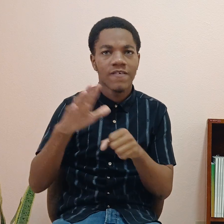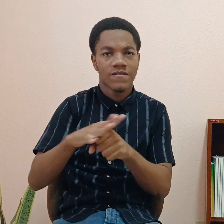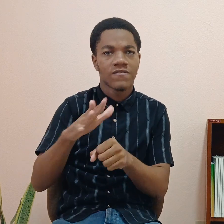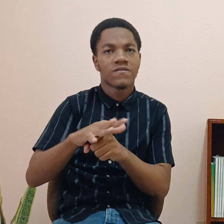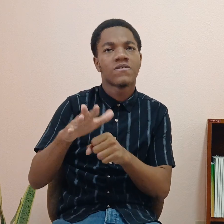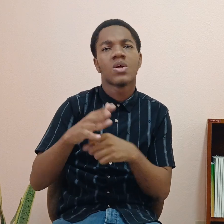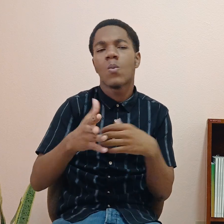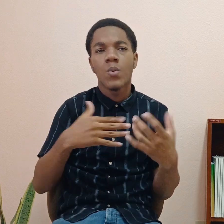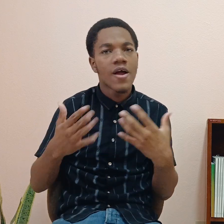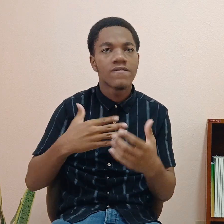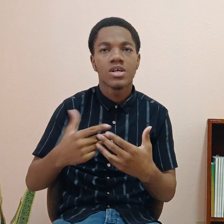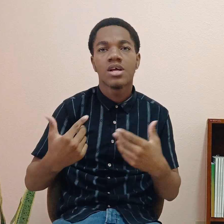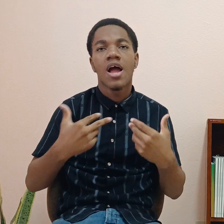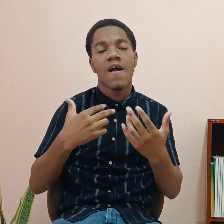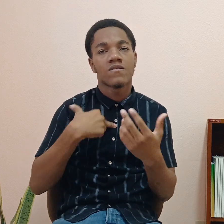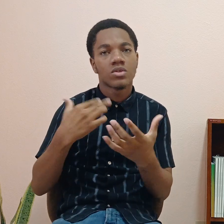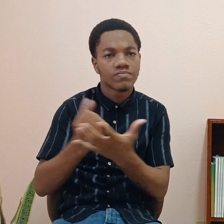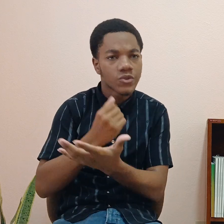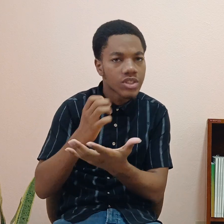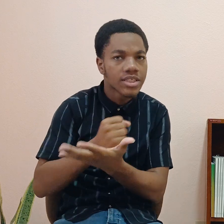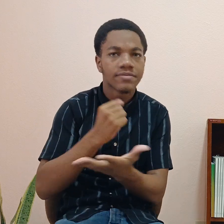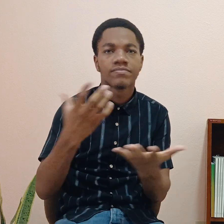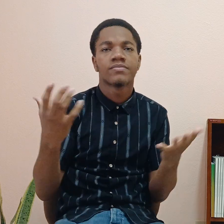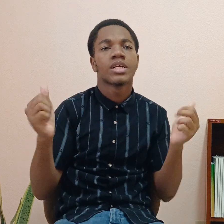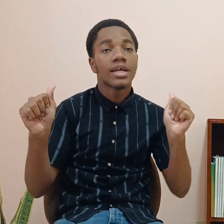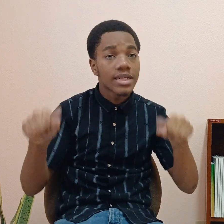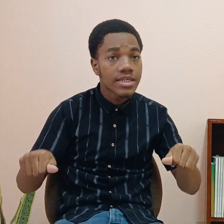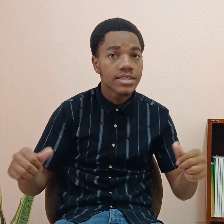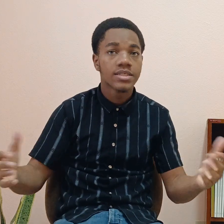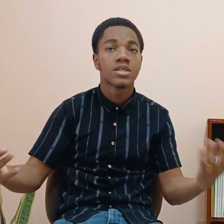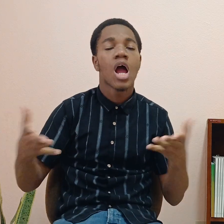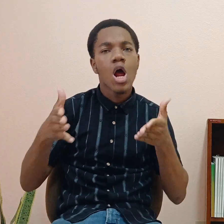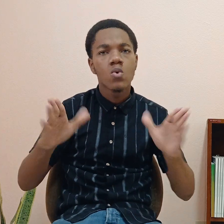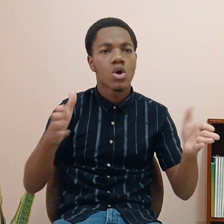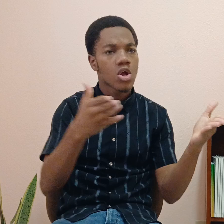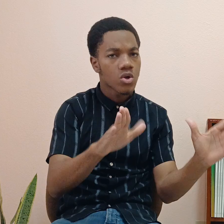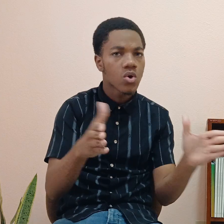opportunity to lay down a path for my future.